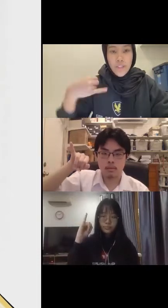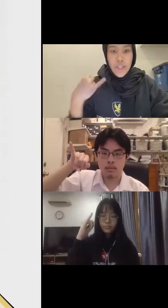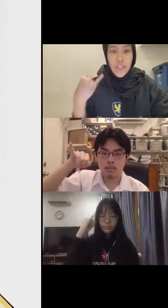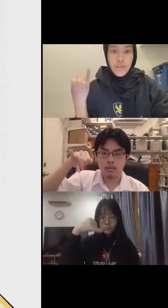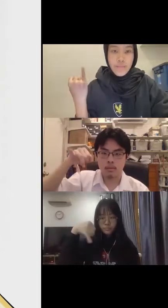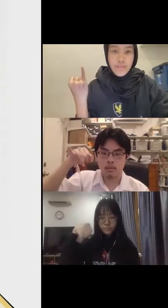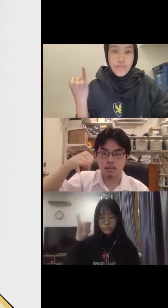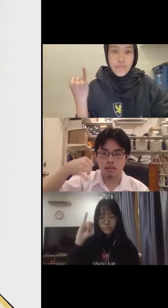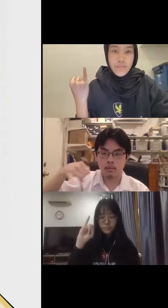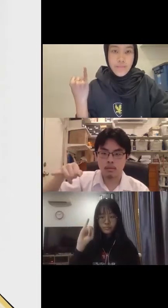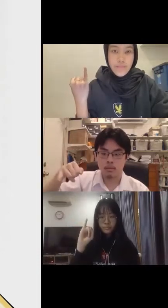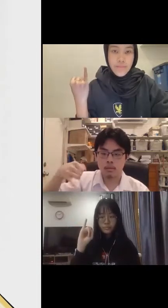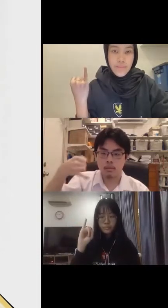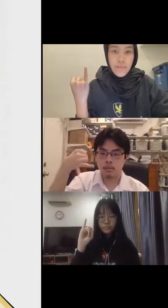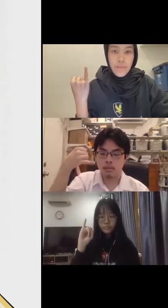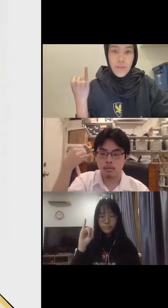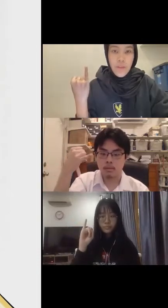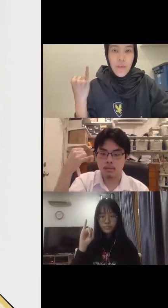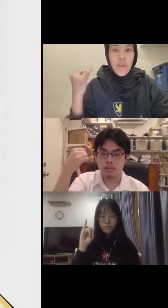J,